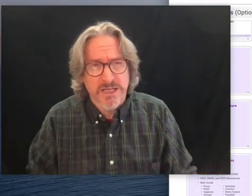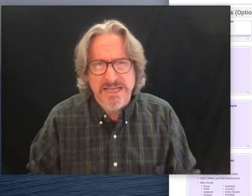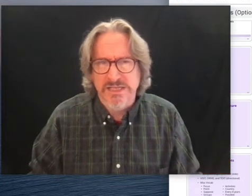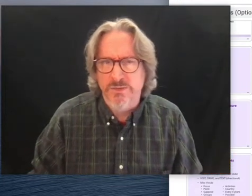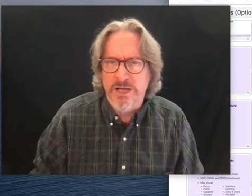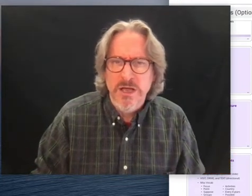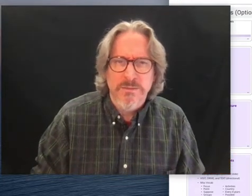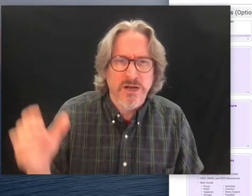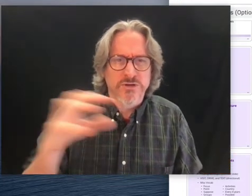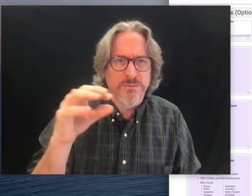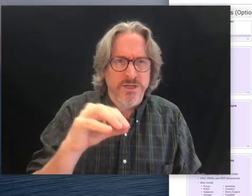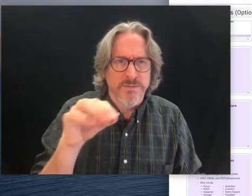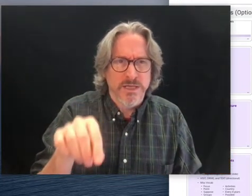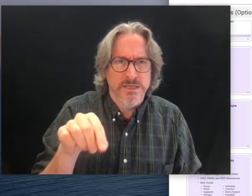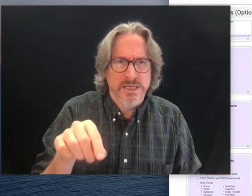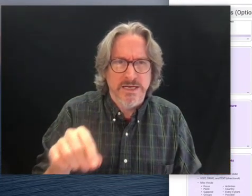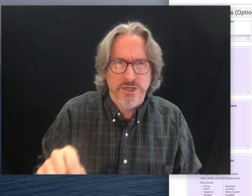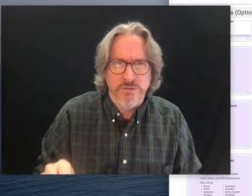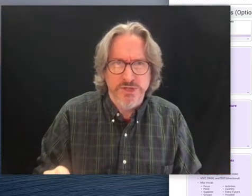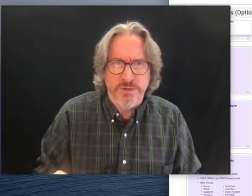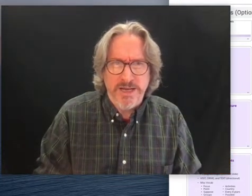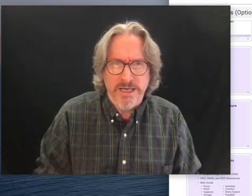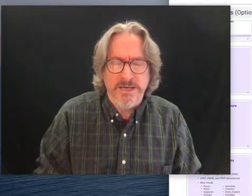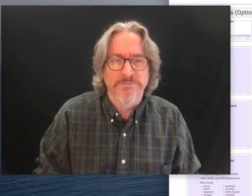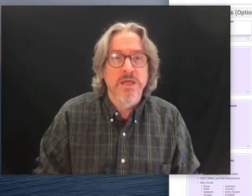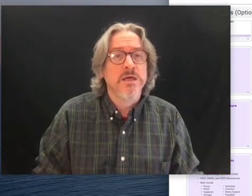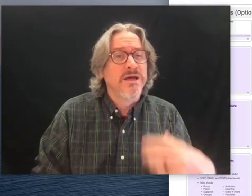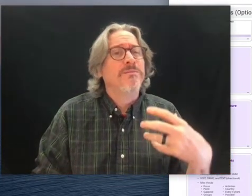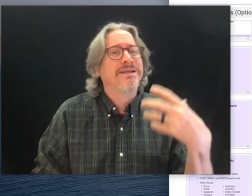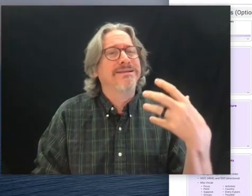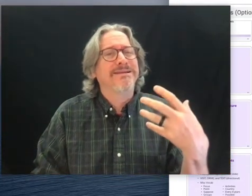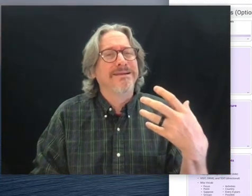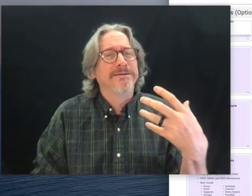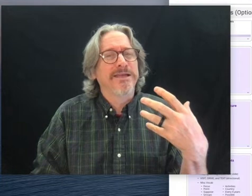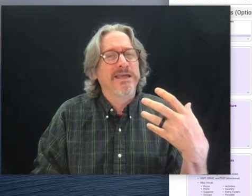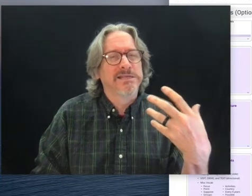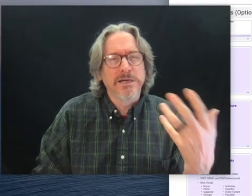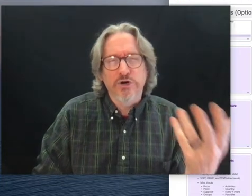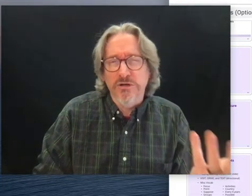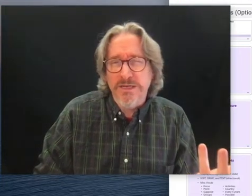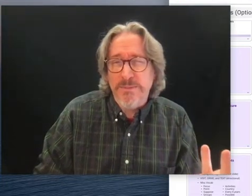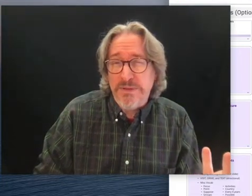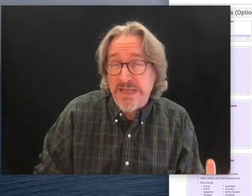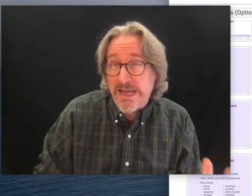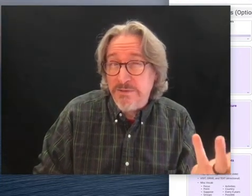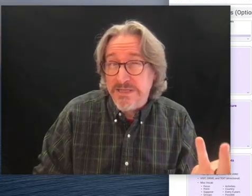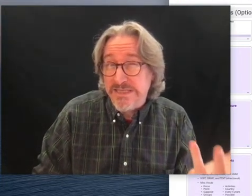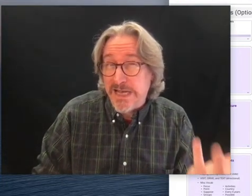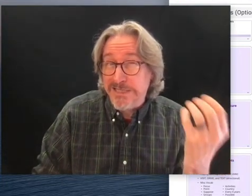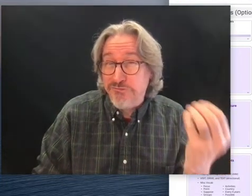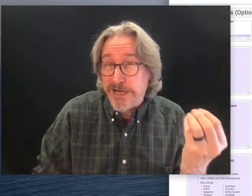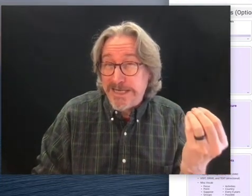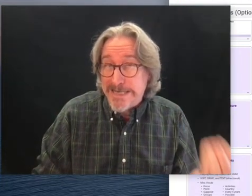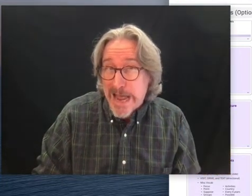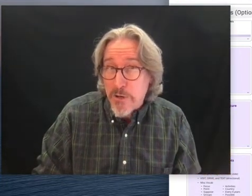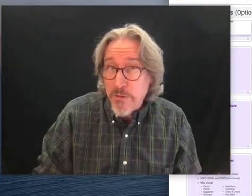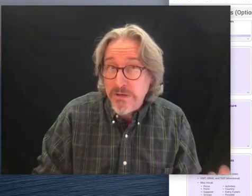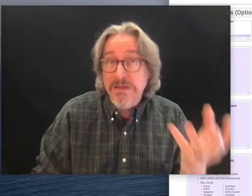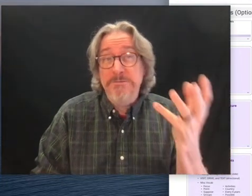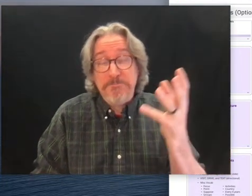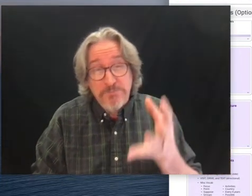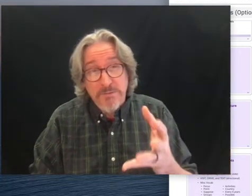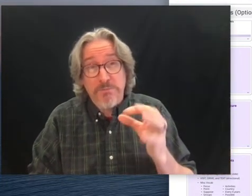some in class as well, but I'll try to put them in the slideshow so you get an idea. But it's a little early to be playing with the signs right